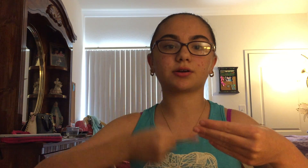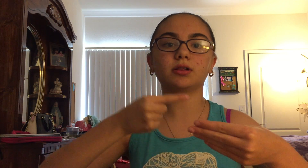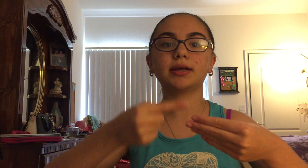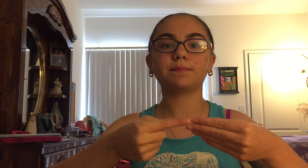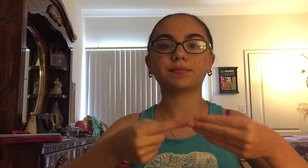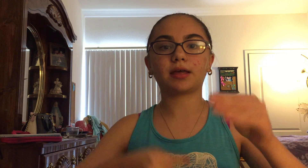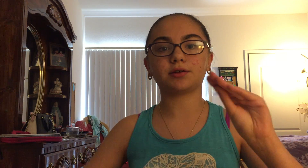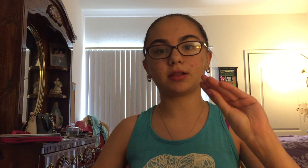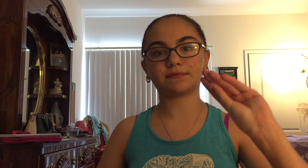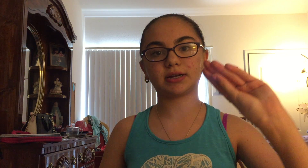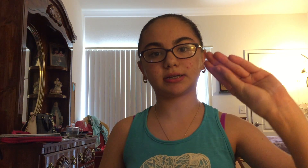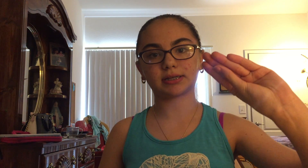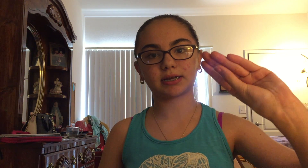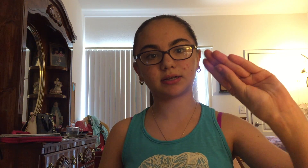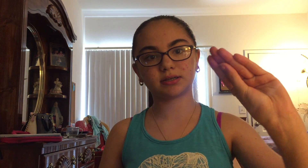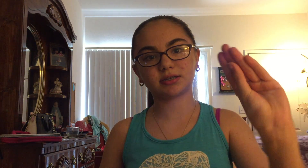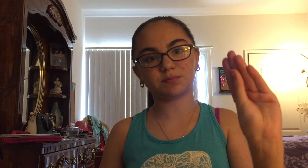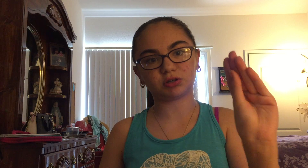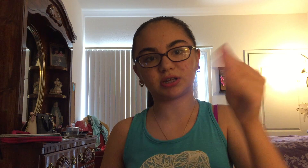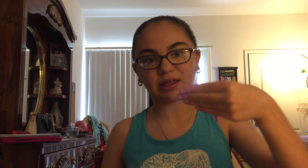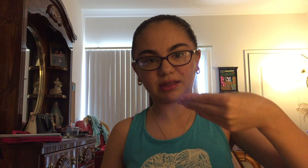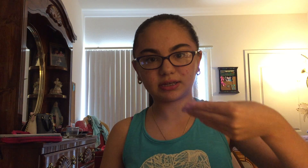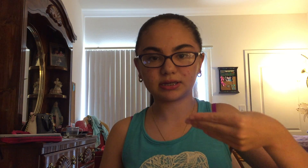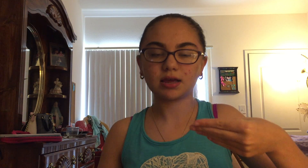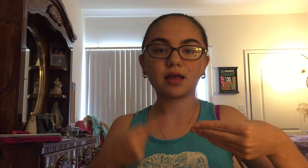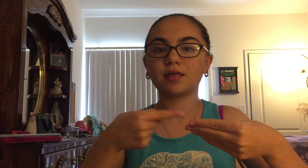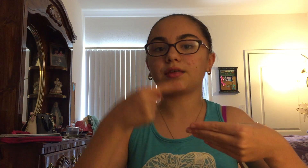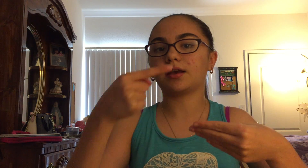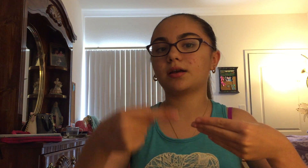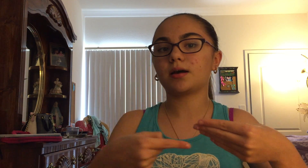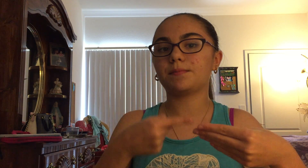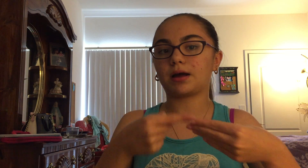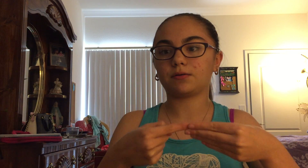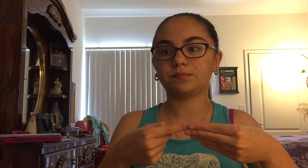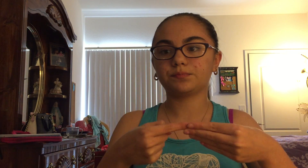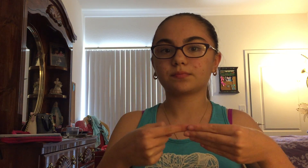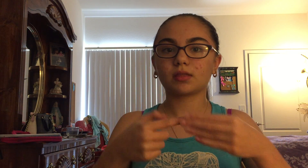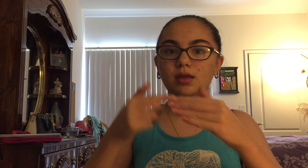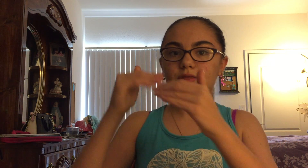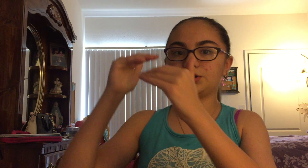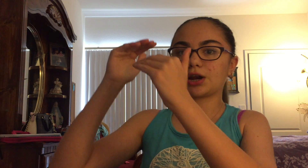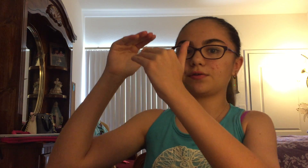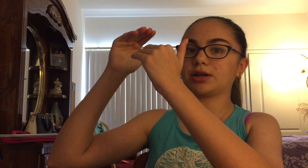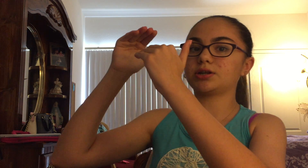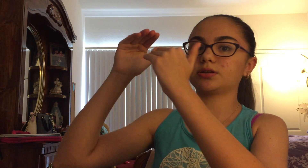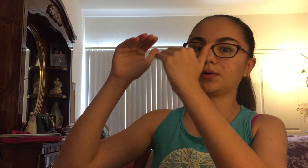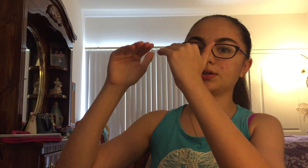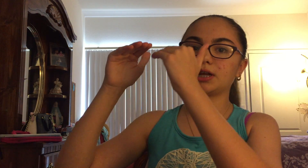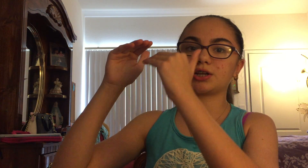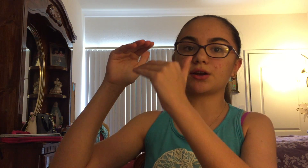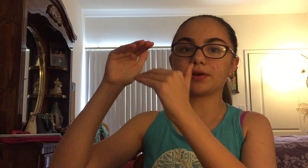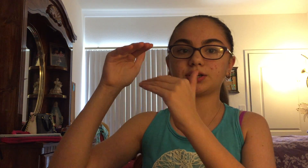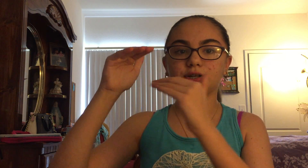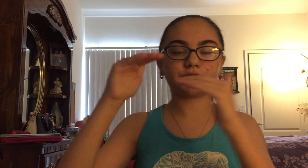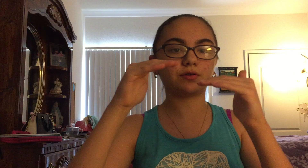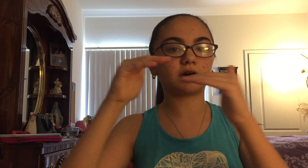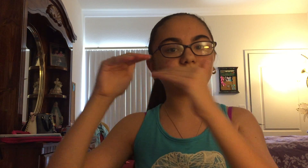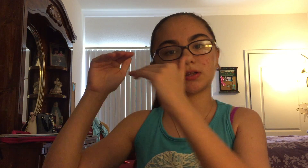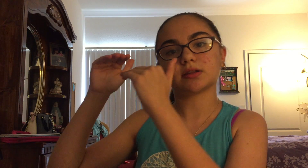circle it and your left hand is like smushed like this. Think about the generations when you say generations you go off to